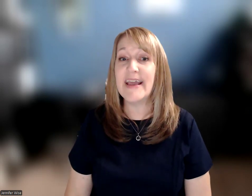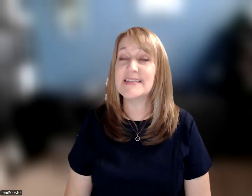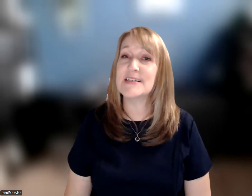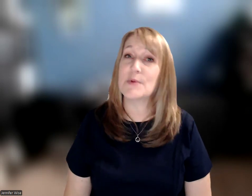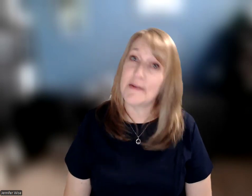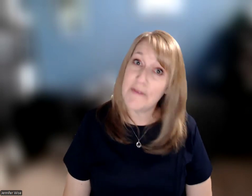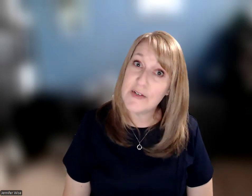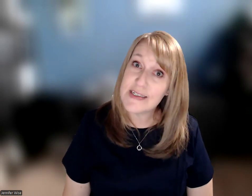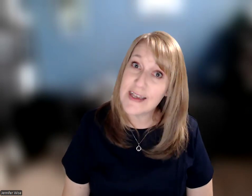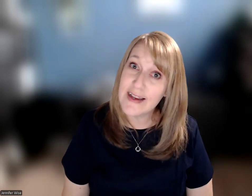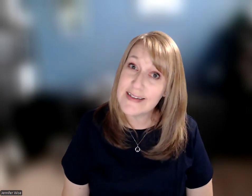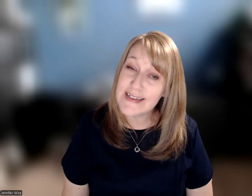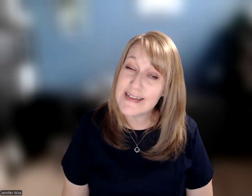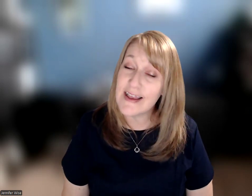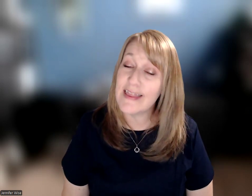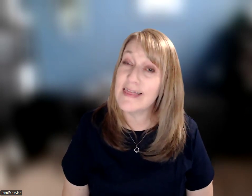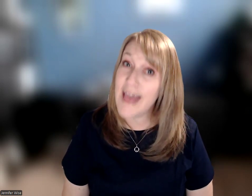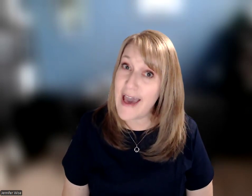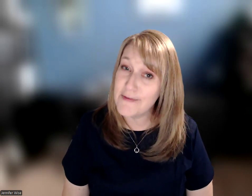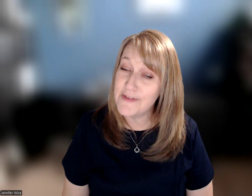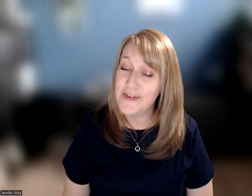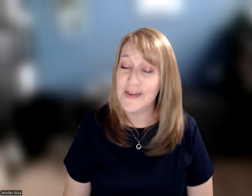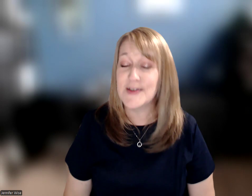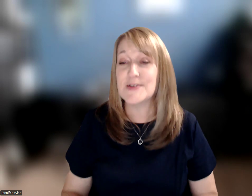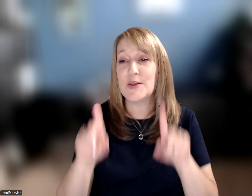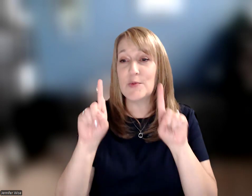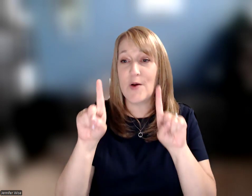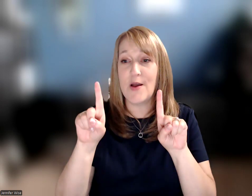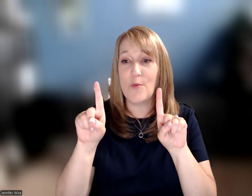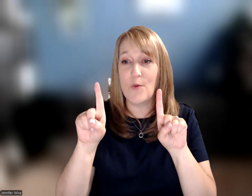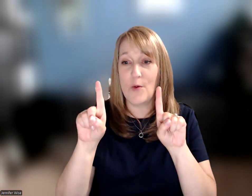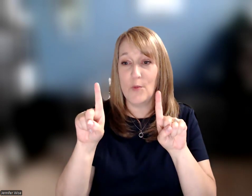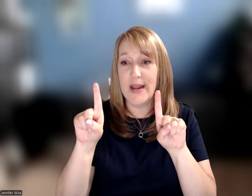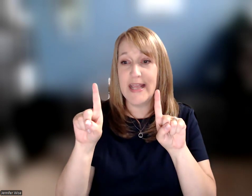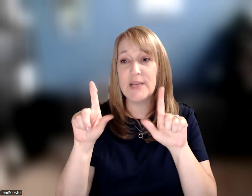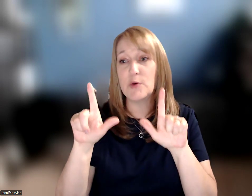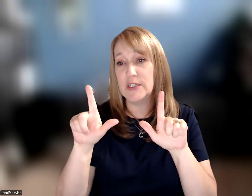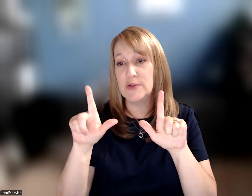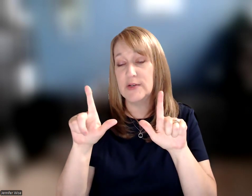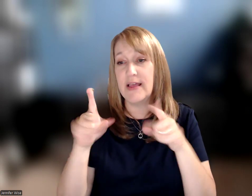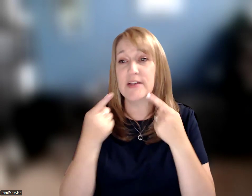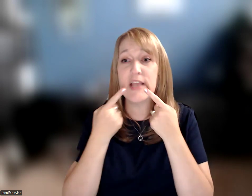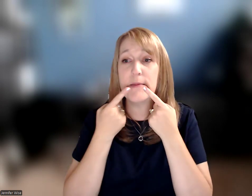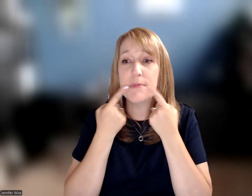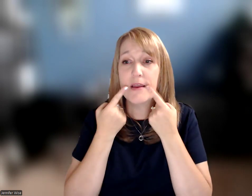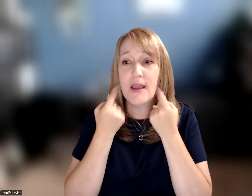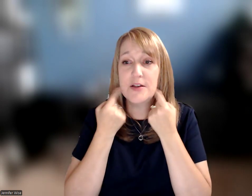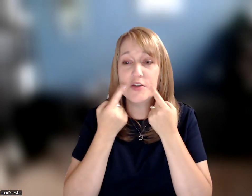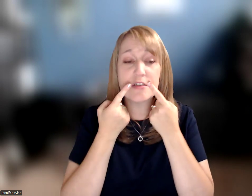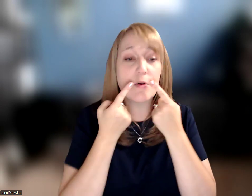Next is one of my favorite signs, is the sign laugh. So you want a one hand shape or you can do an L hand shape and you just go